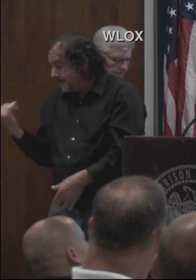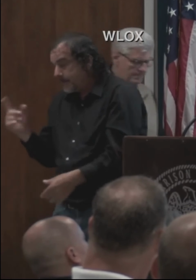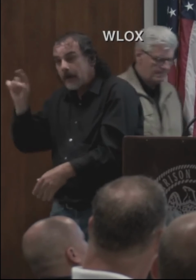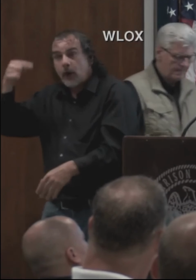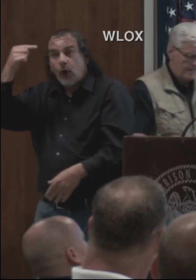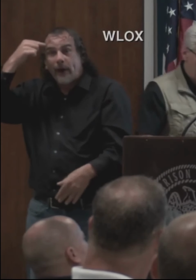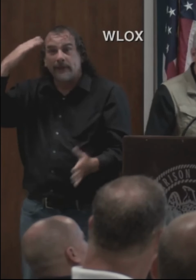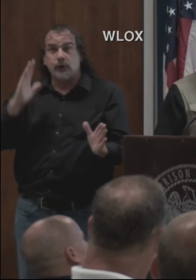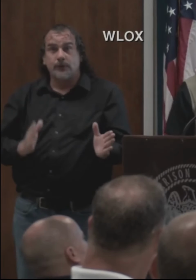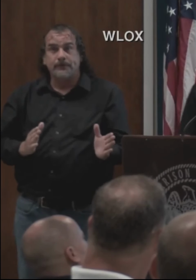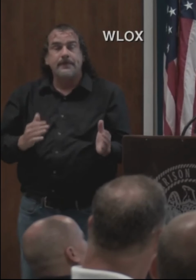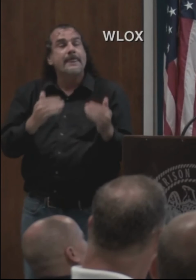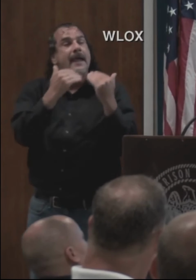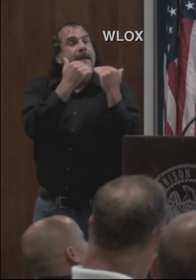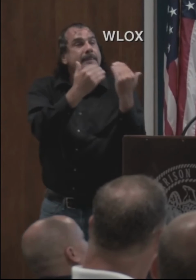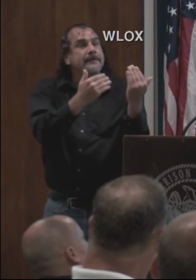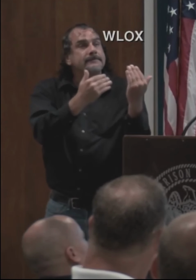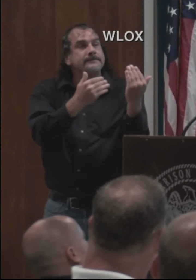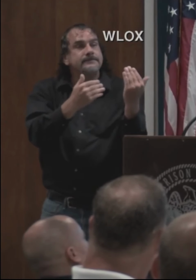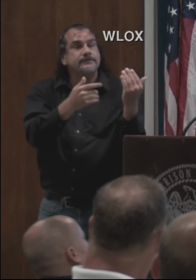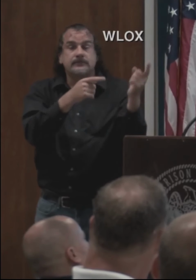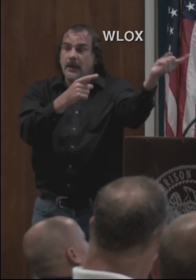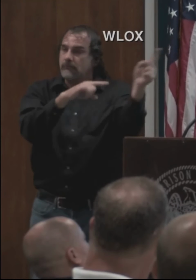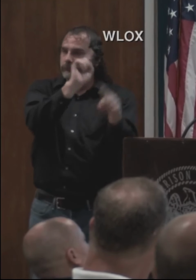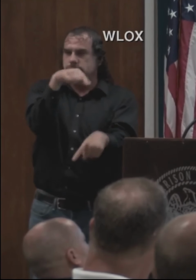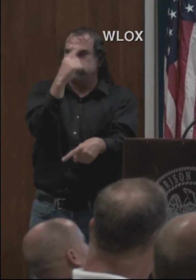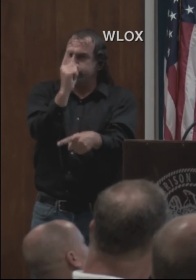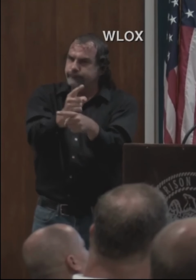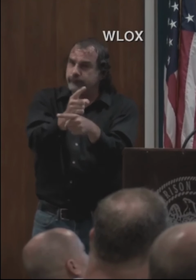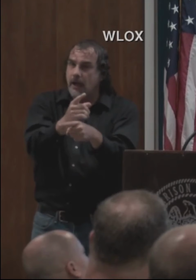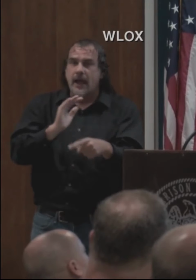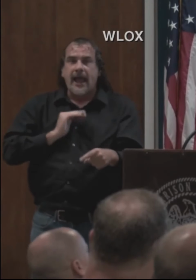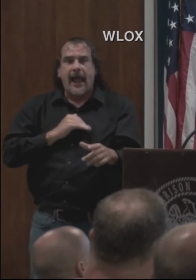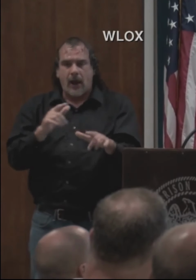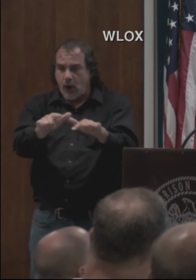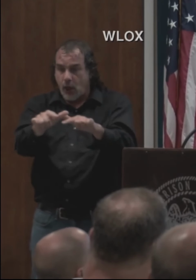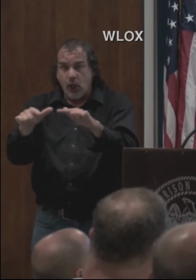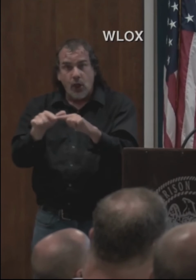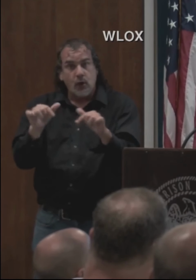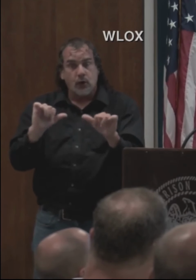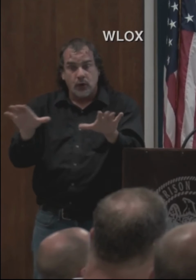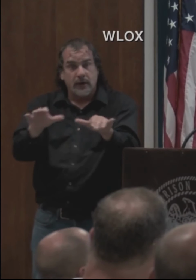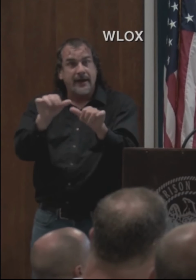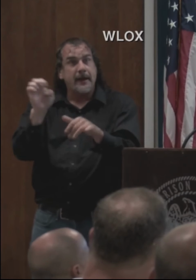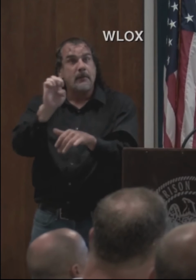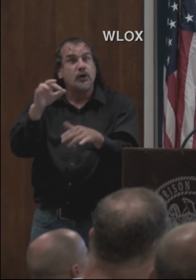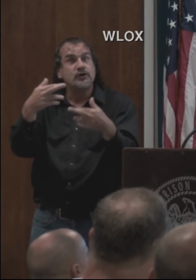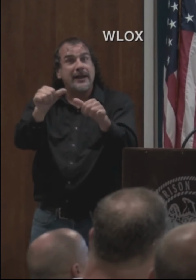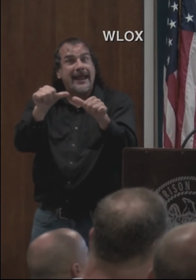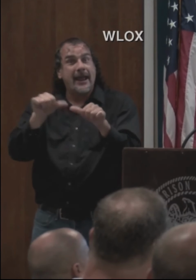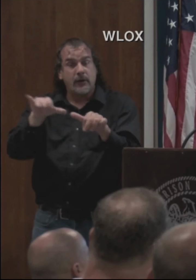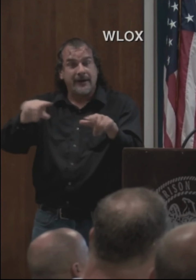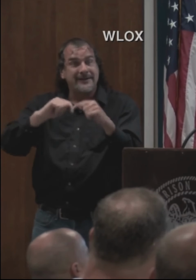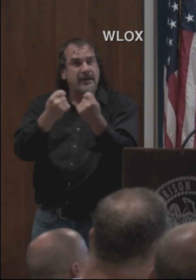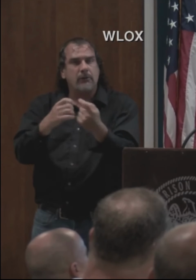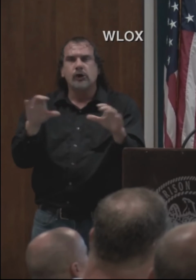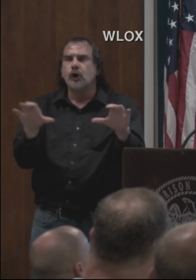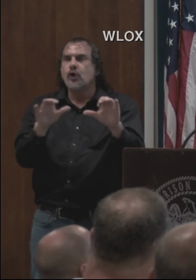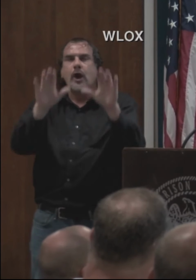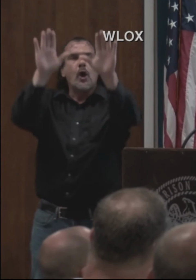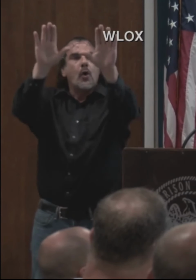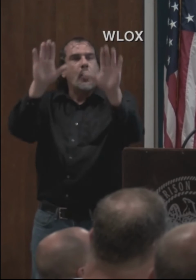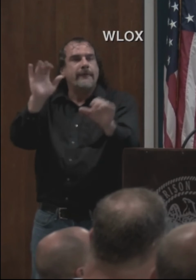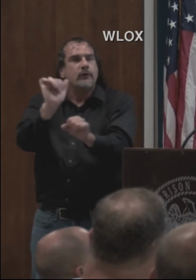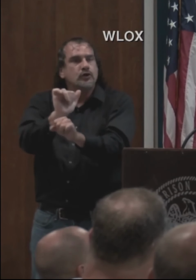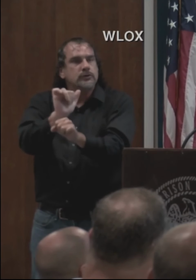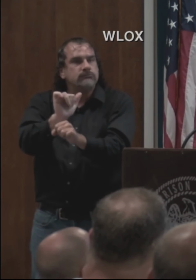Thank you. Colonel Michelle is absolutely right. Our local emergency management teams, first responders are doing a remarkable job.